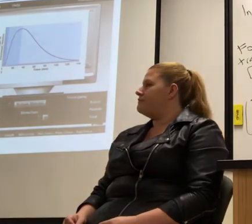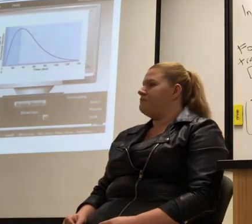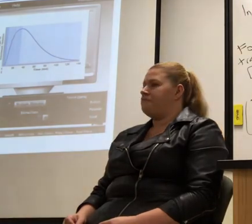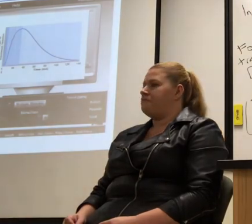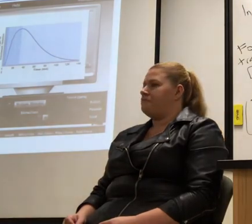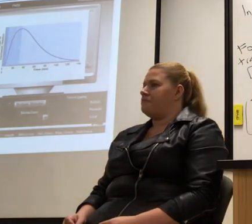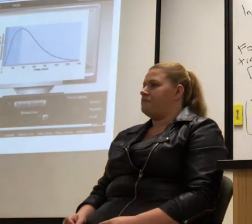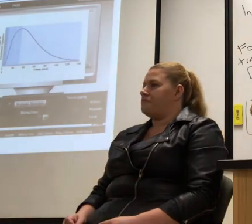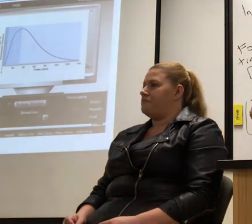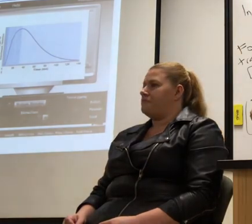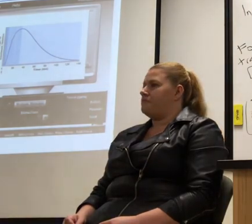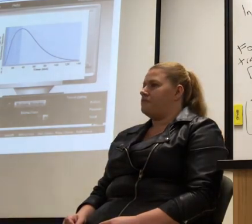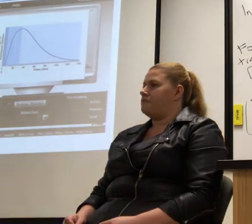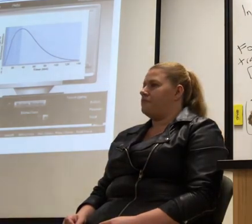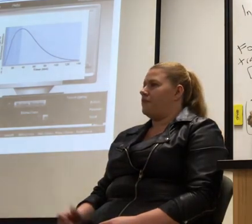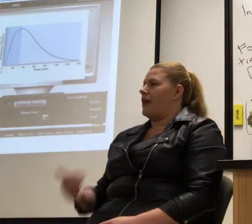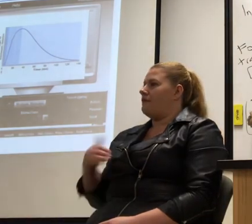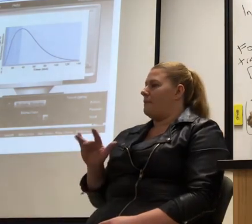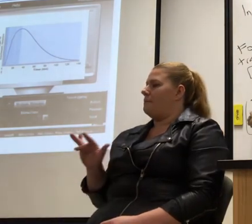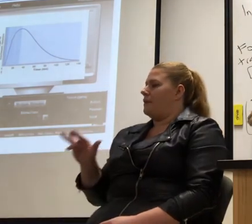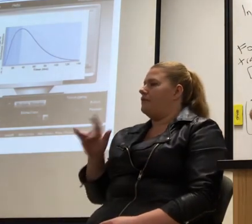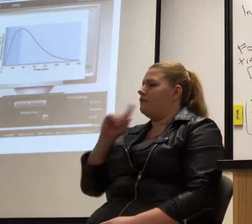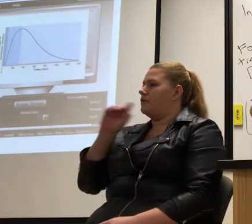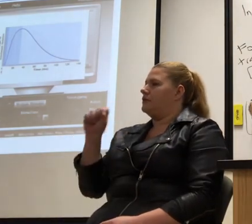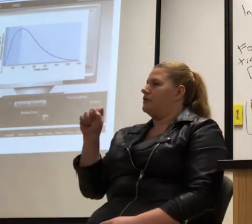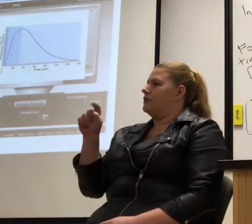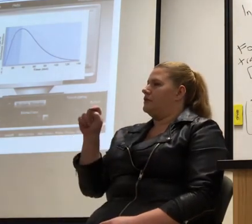Some stimulate button, but